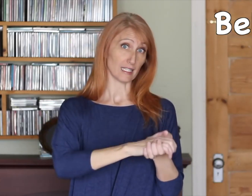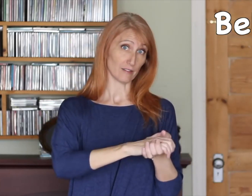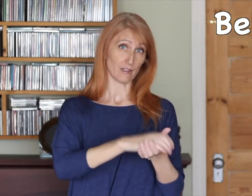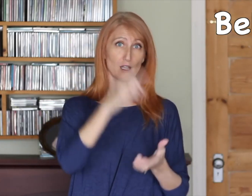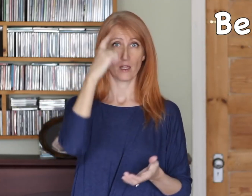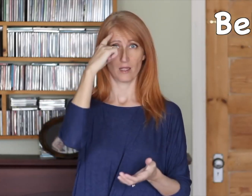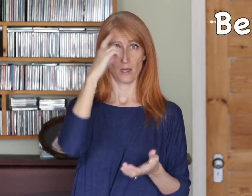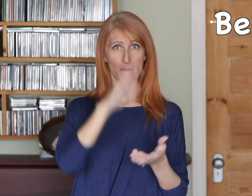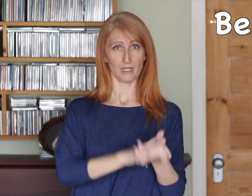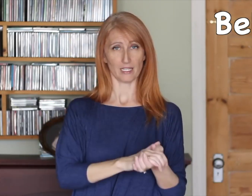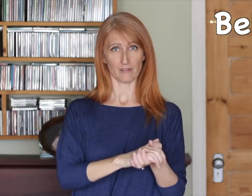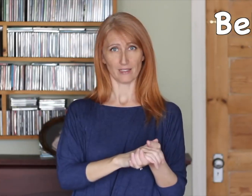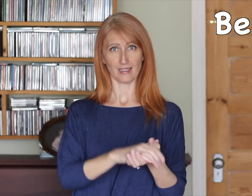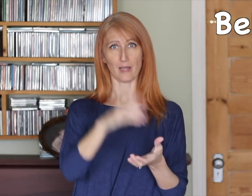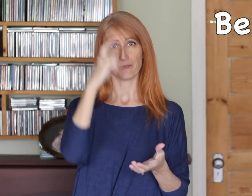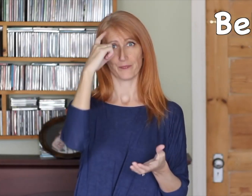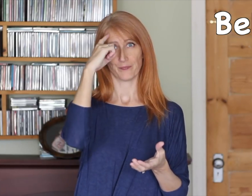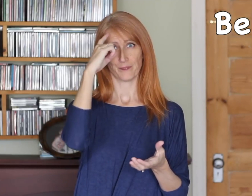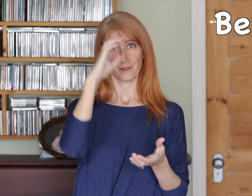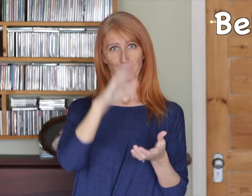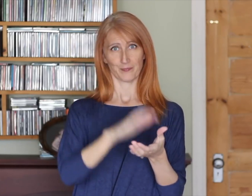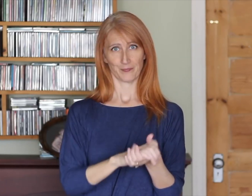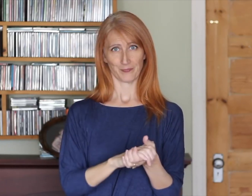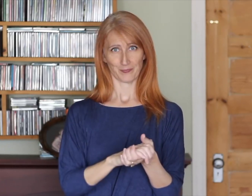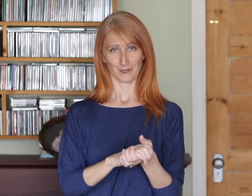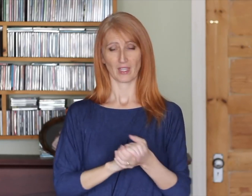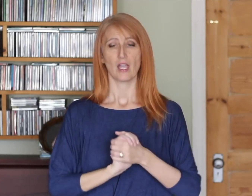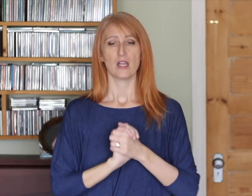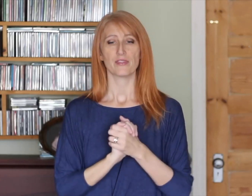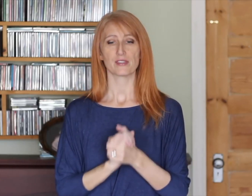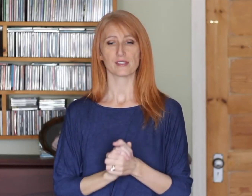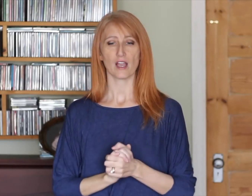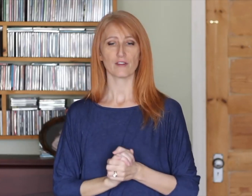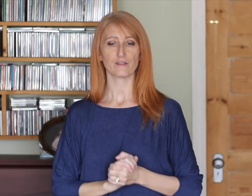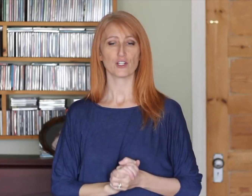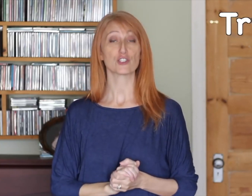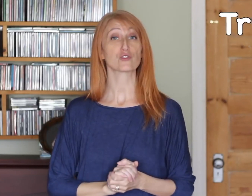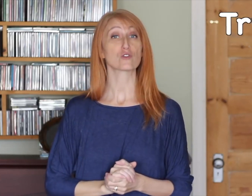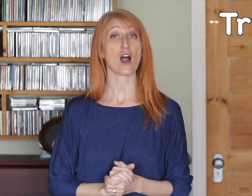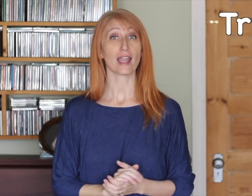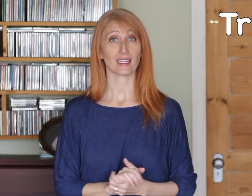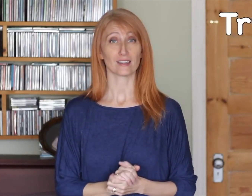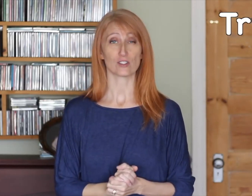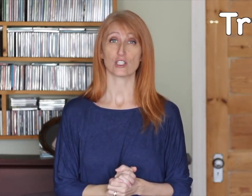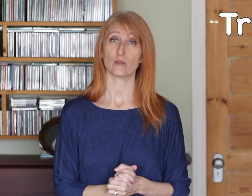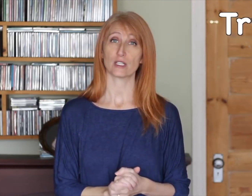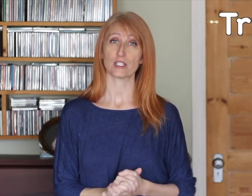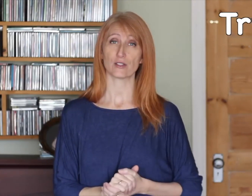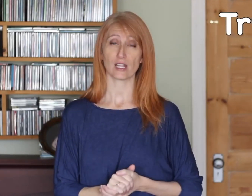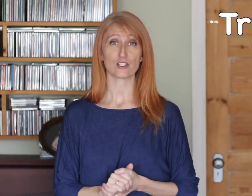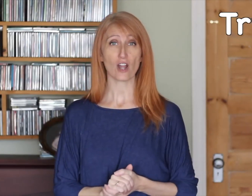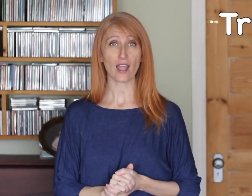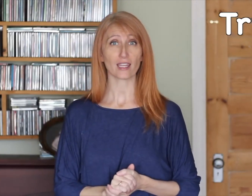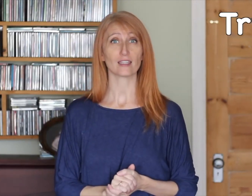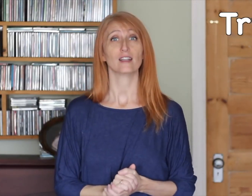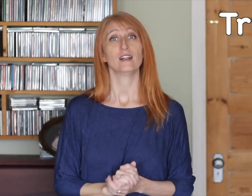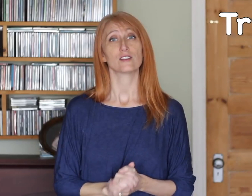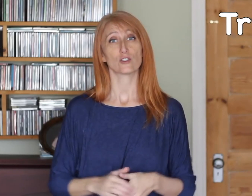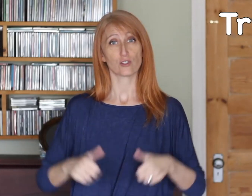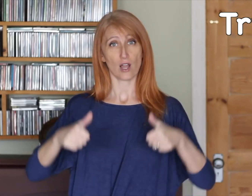believe. Believe like that. The sign for trying. So she wanted to know the sign trying. So